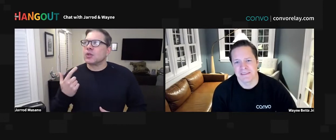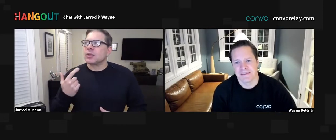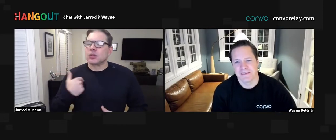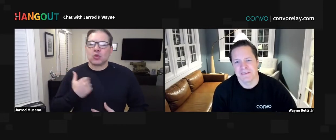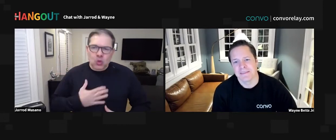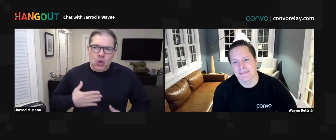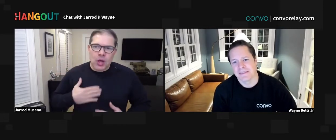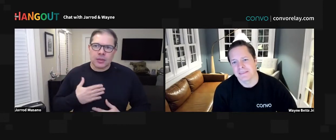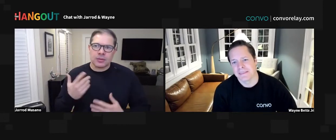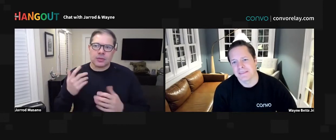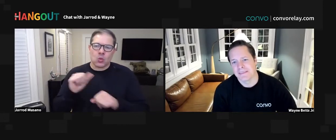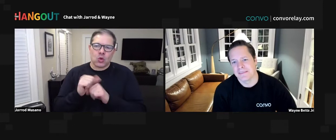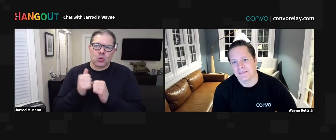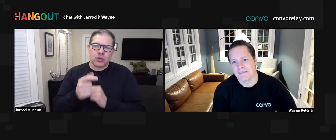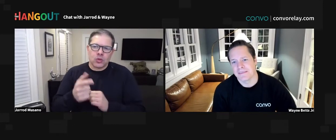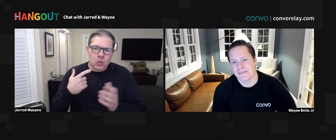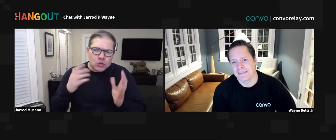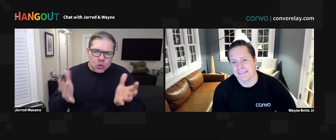really.